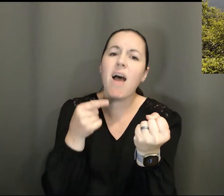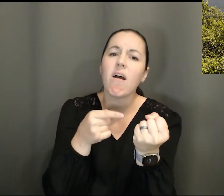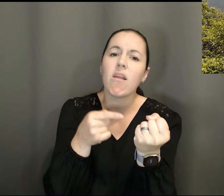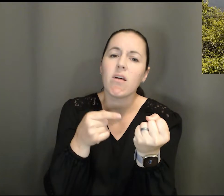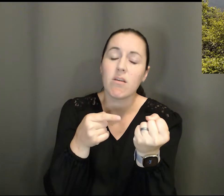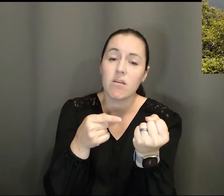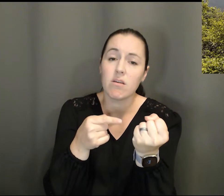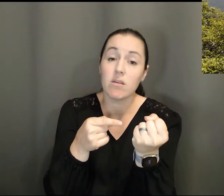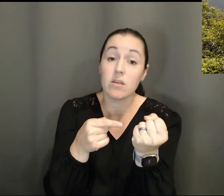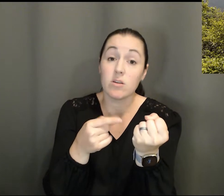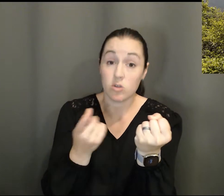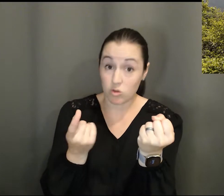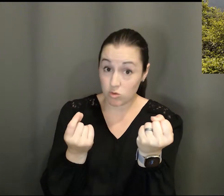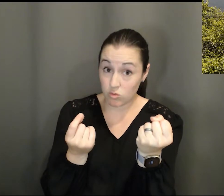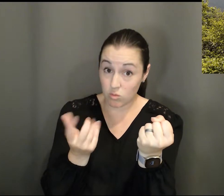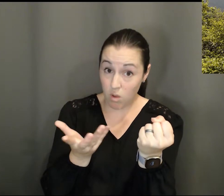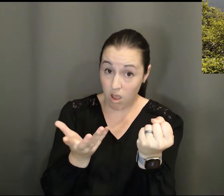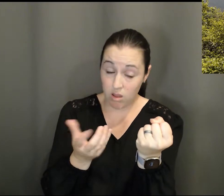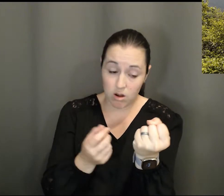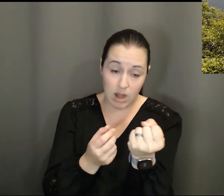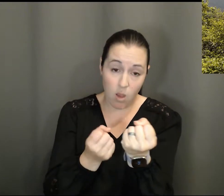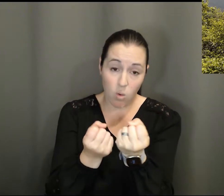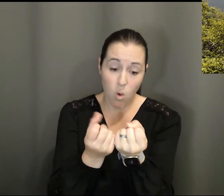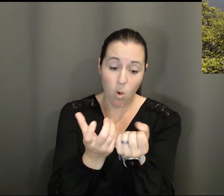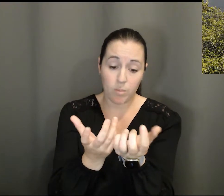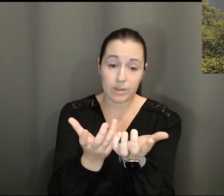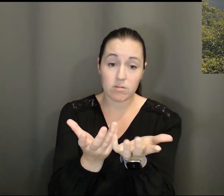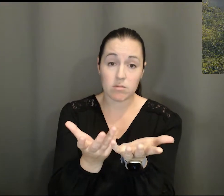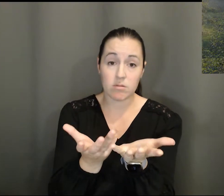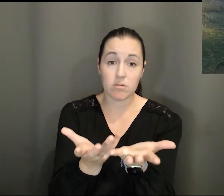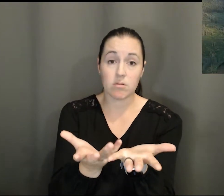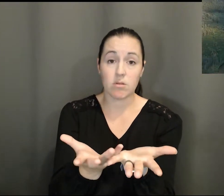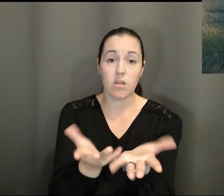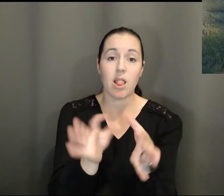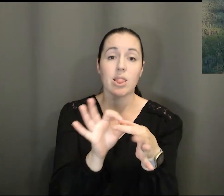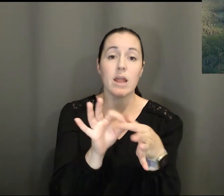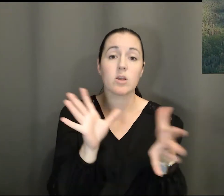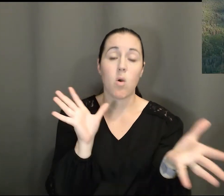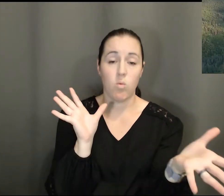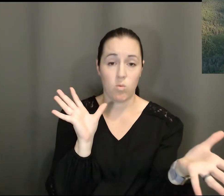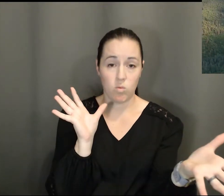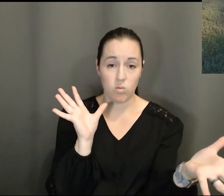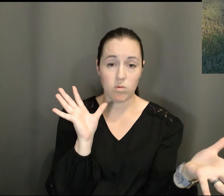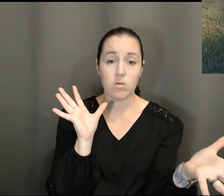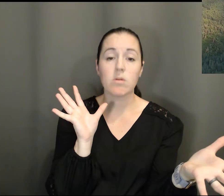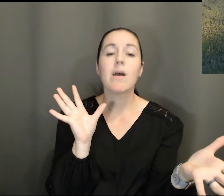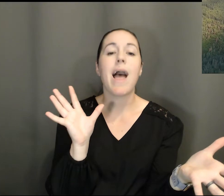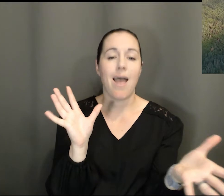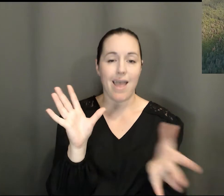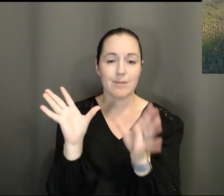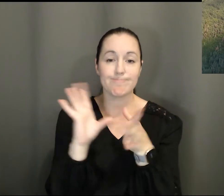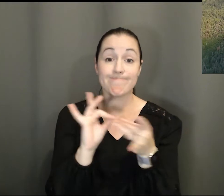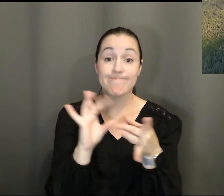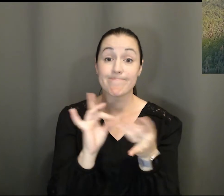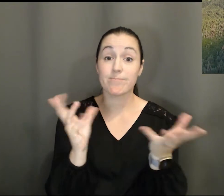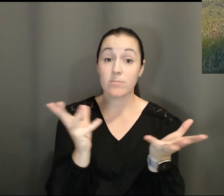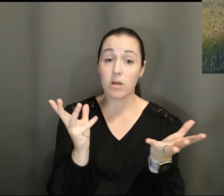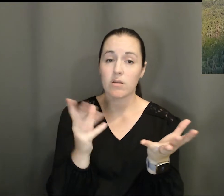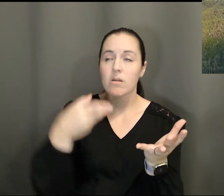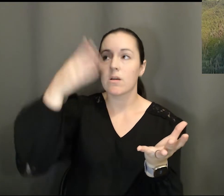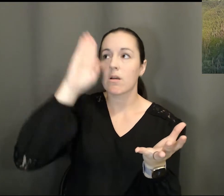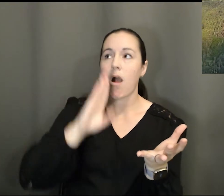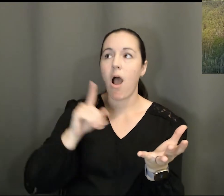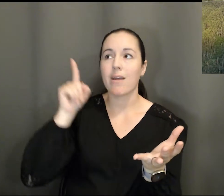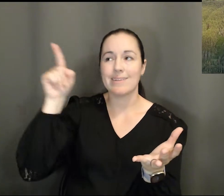and I'm not. God is God and I'm not. So the Bible says in Isaiah chapter 40,